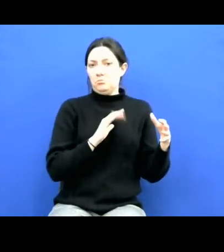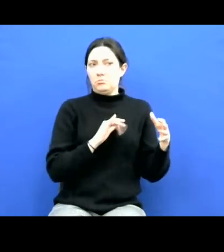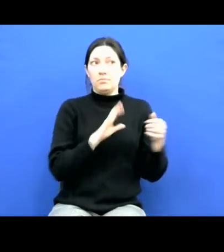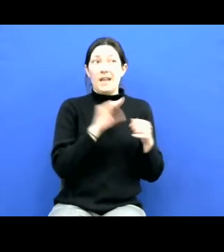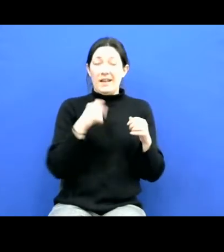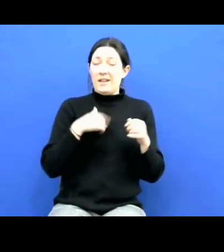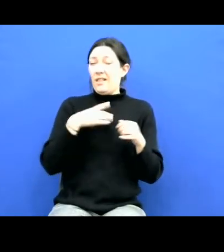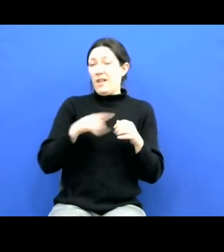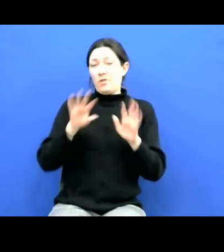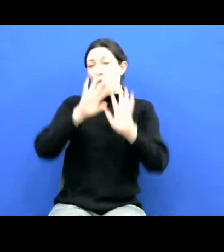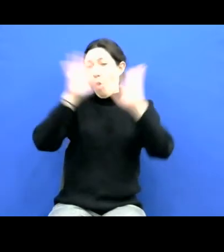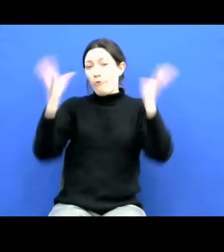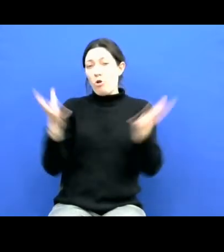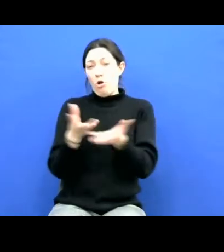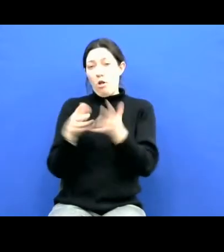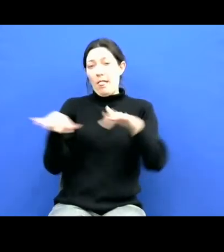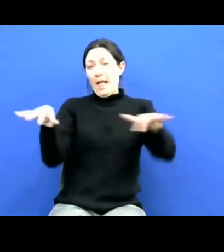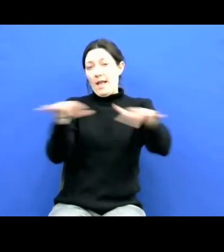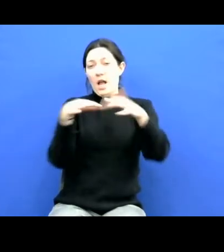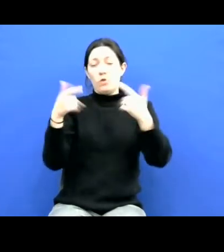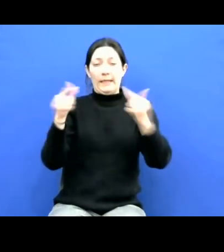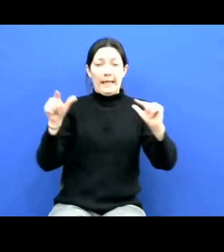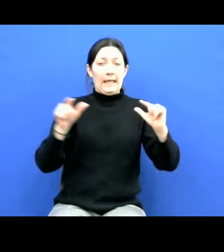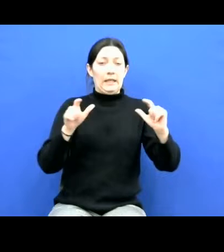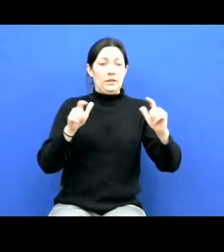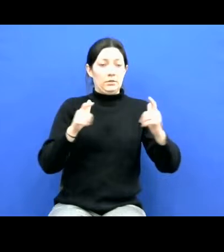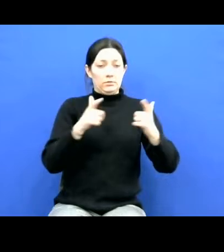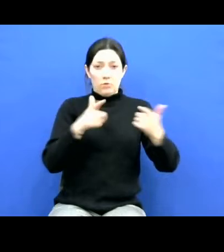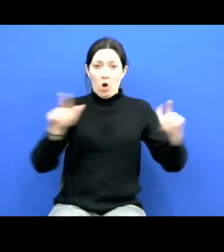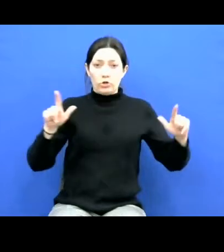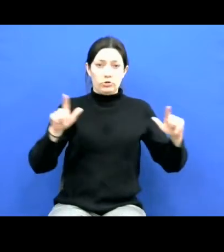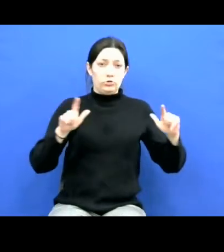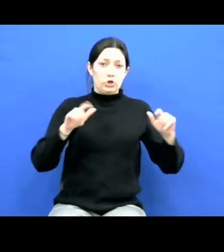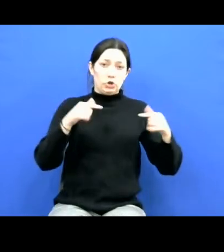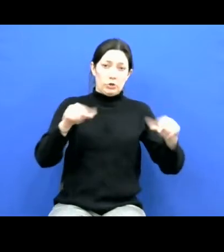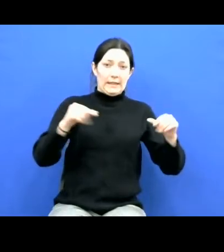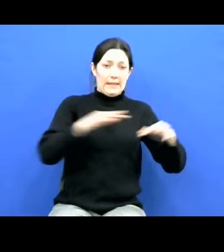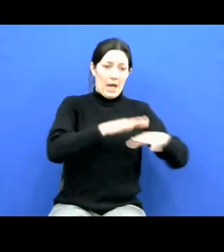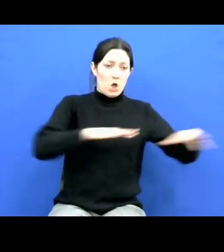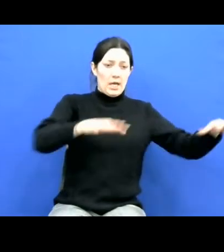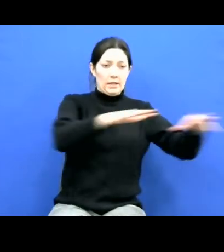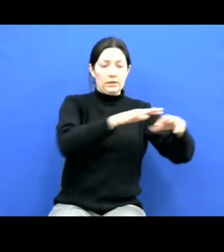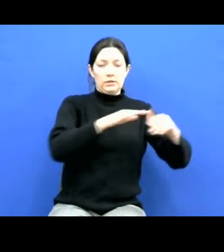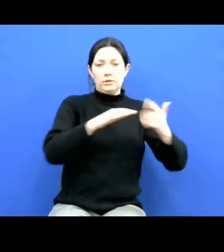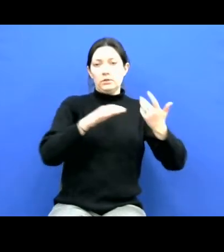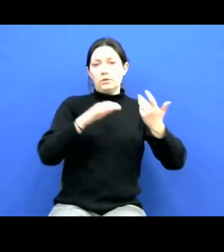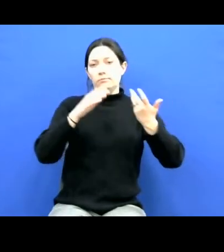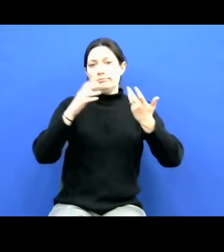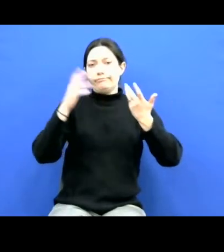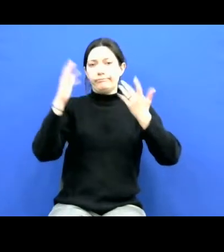layout with the large areas of green, the landscape that you're going to use to